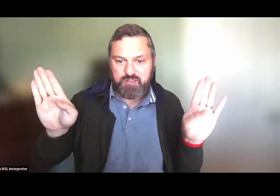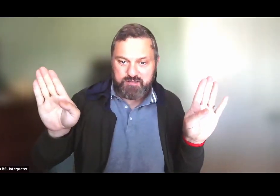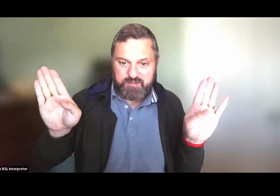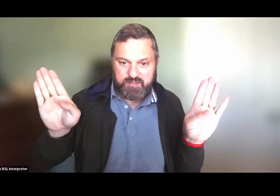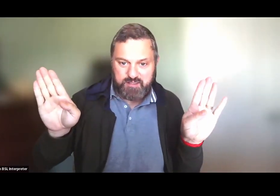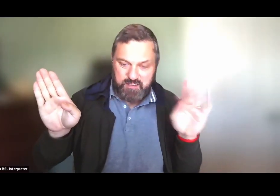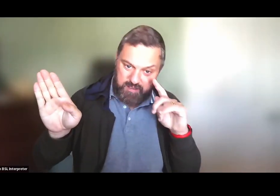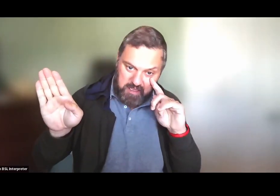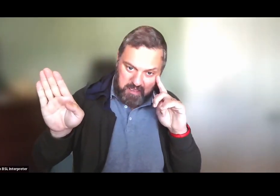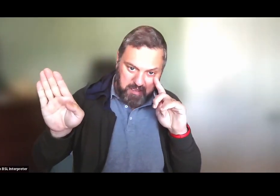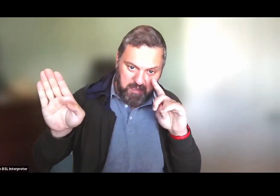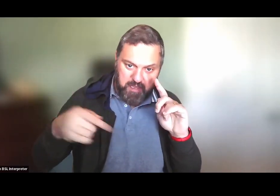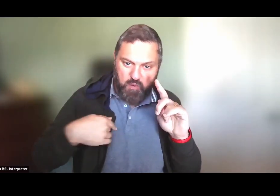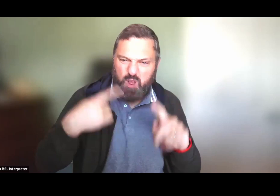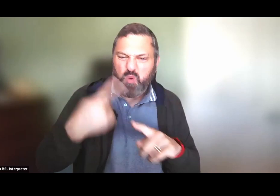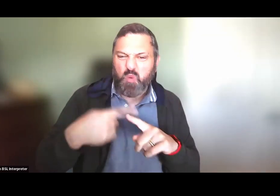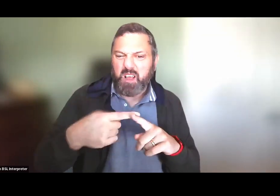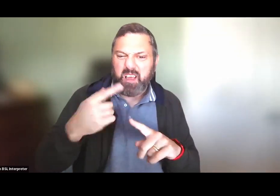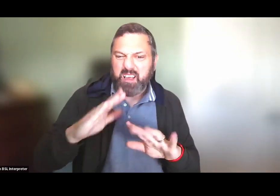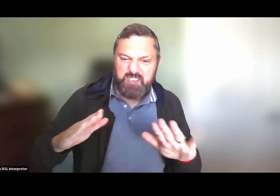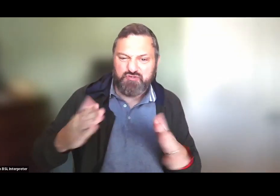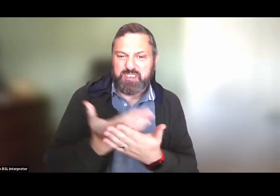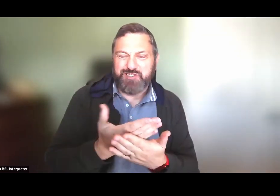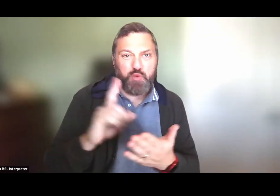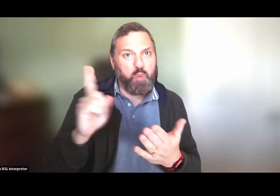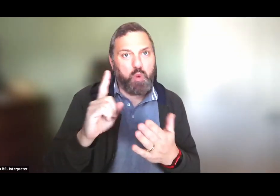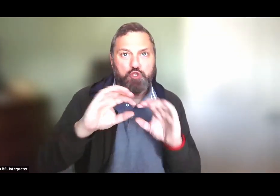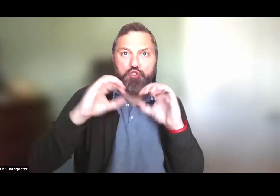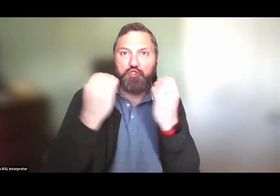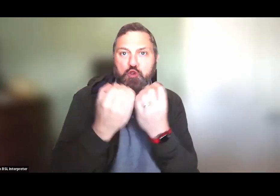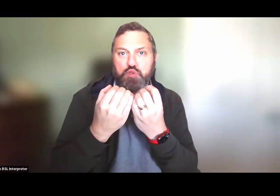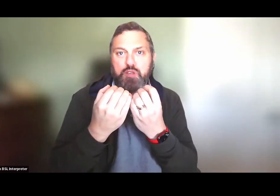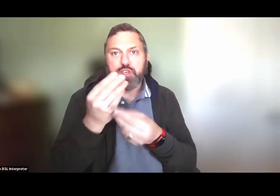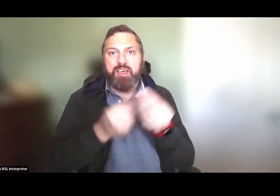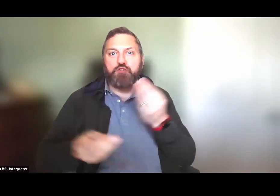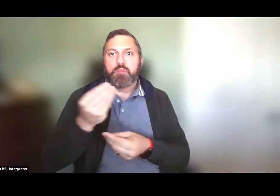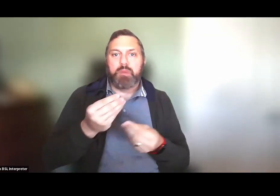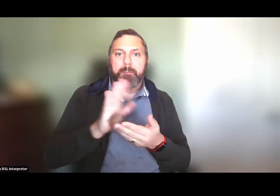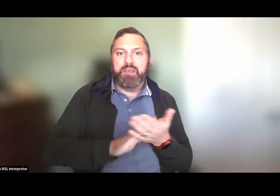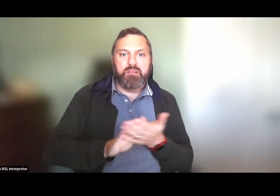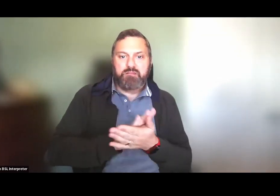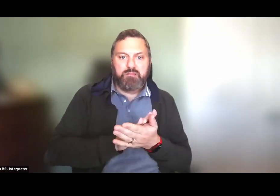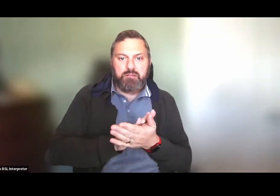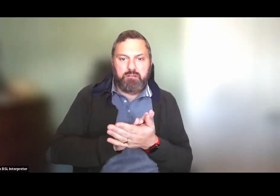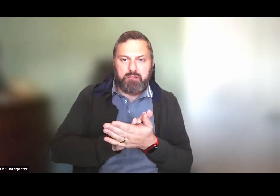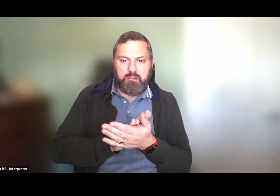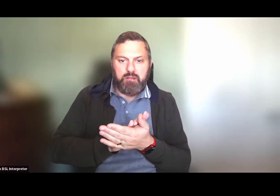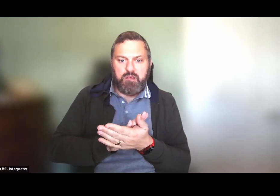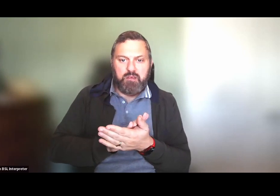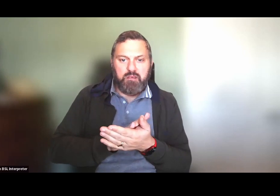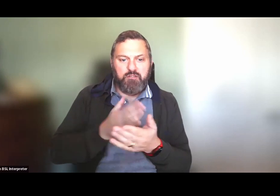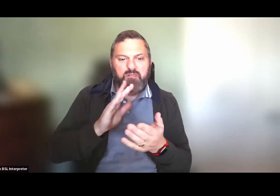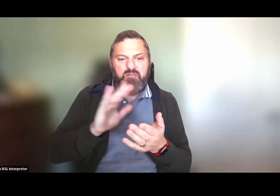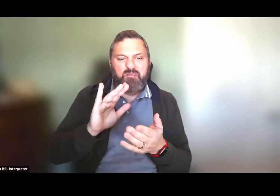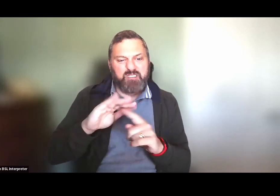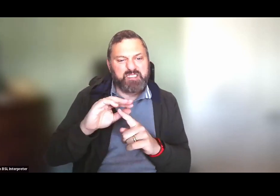be giving a quick introduction to the core concepts of Doughnut Economics. And I decided, rather than show